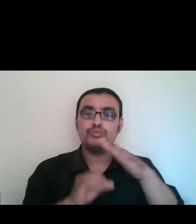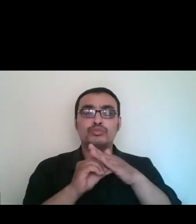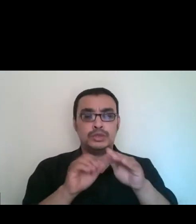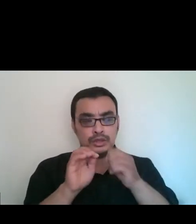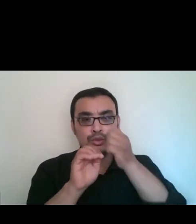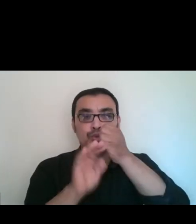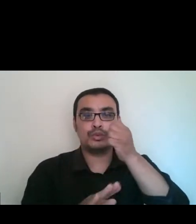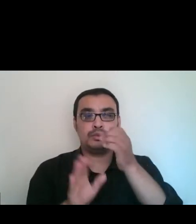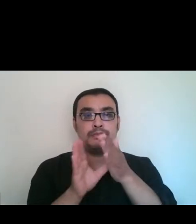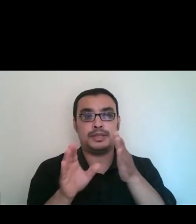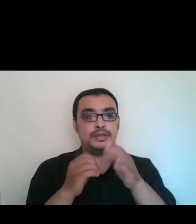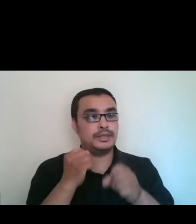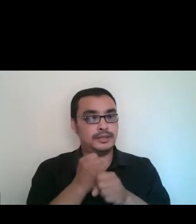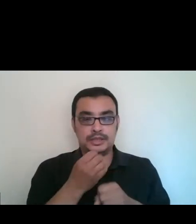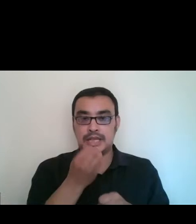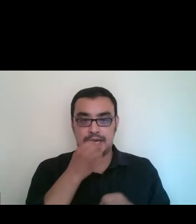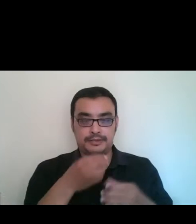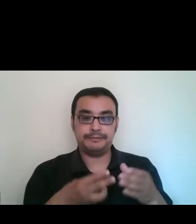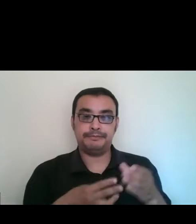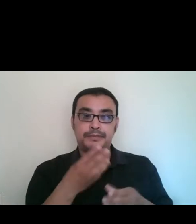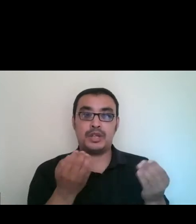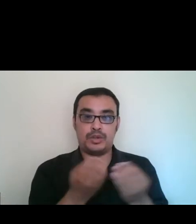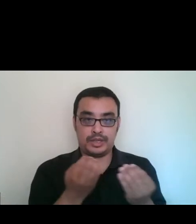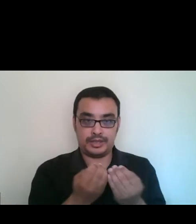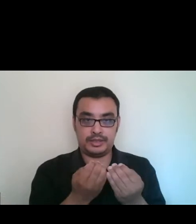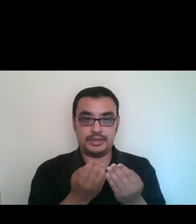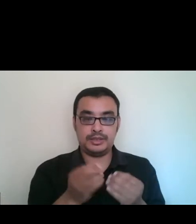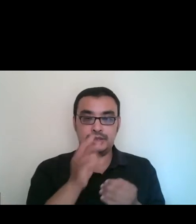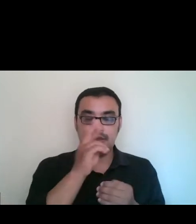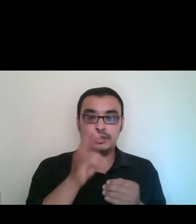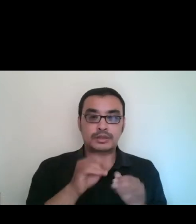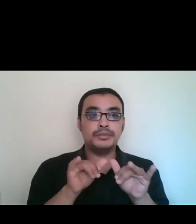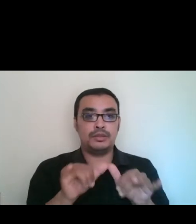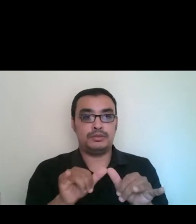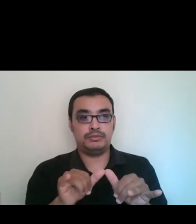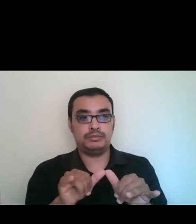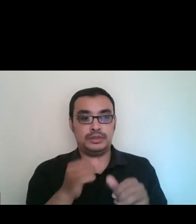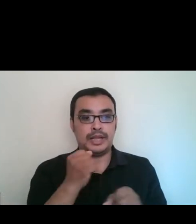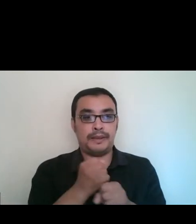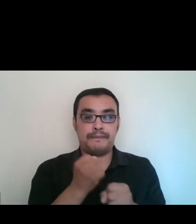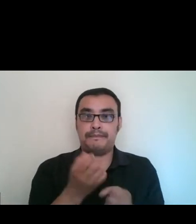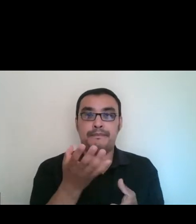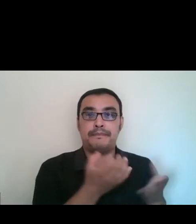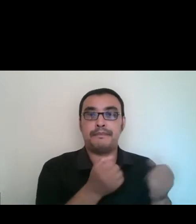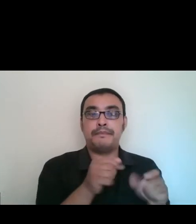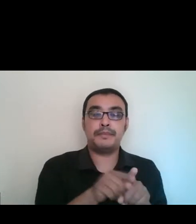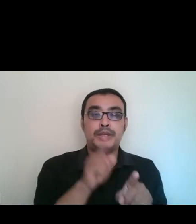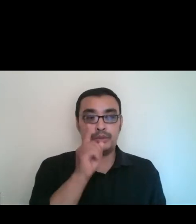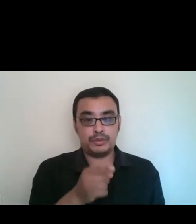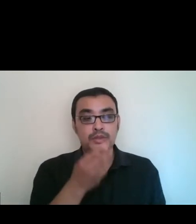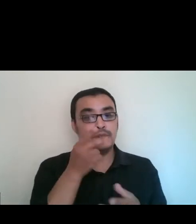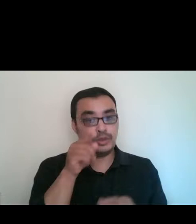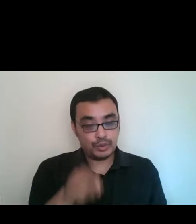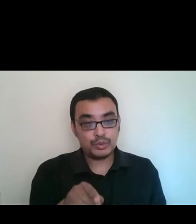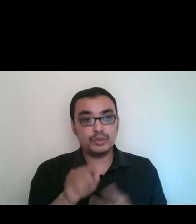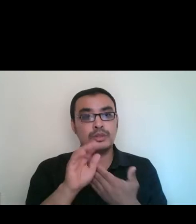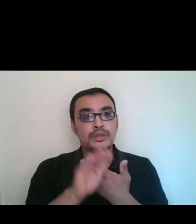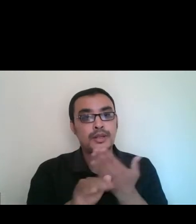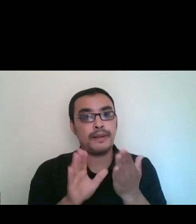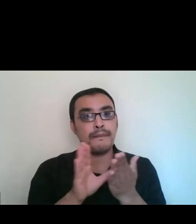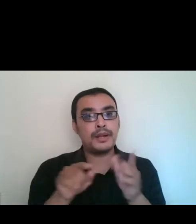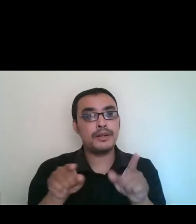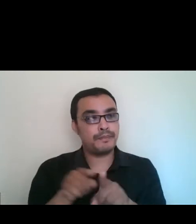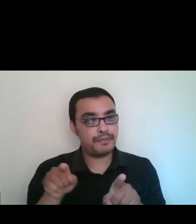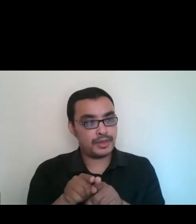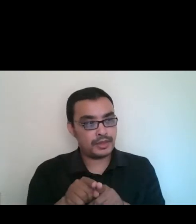to produce food and to generate an income. So this fellowship, which aims to develop a